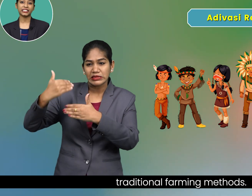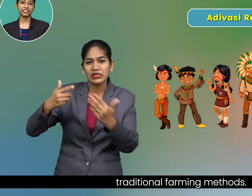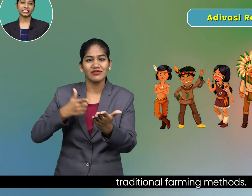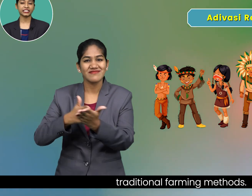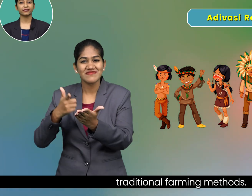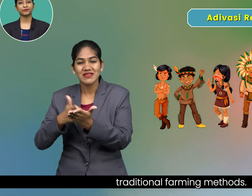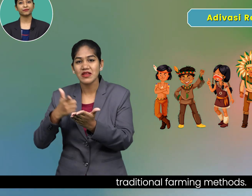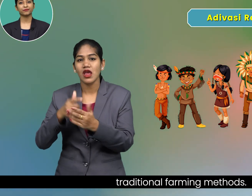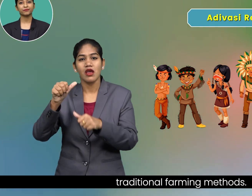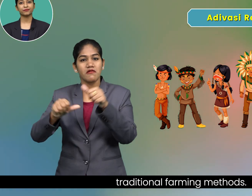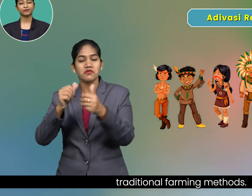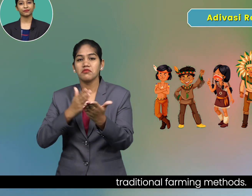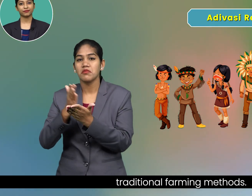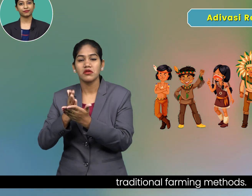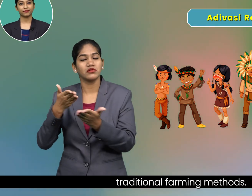farming methods.